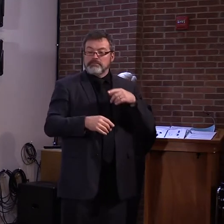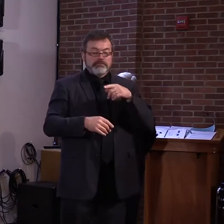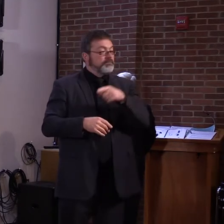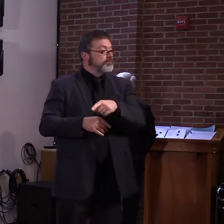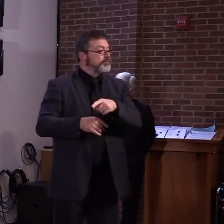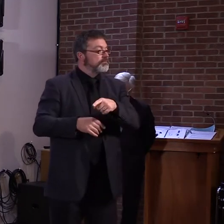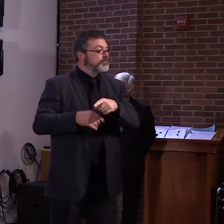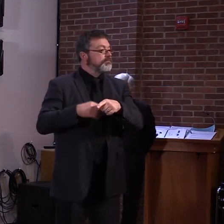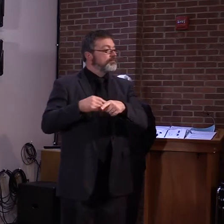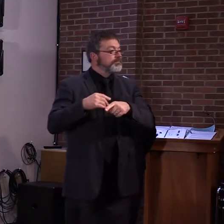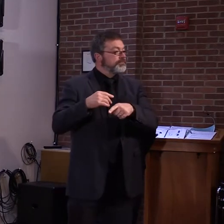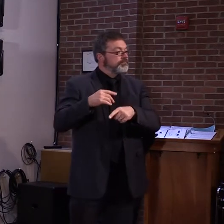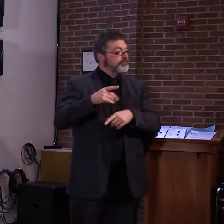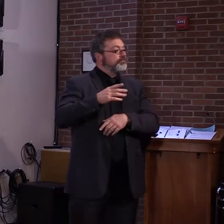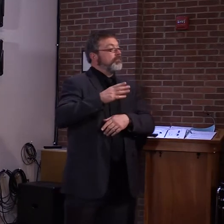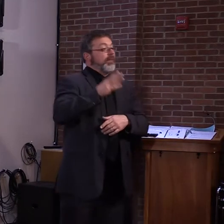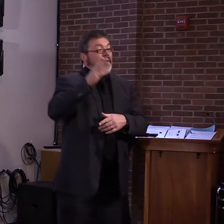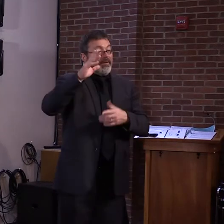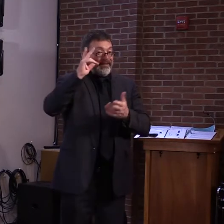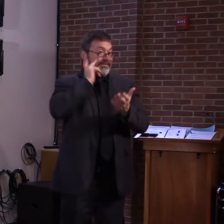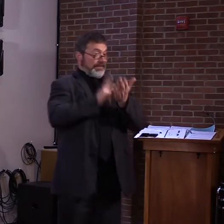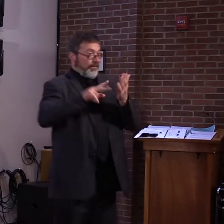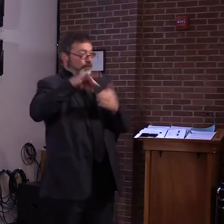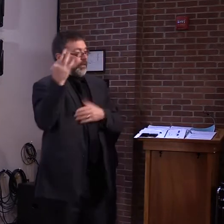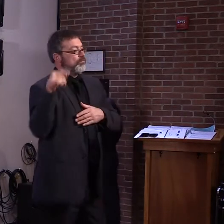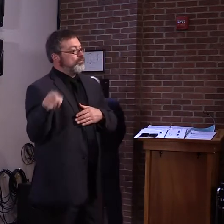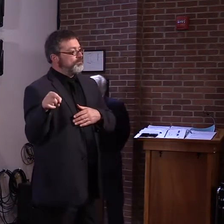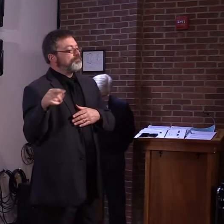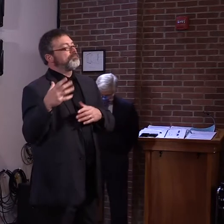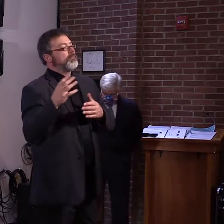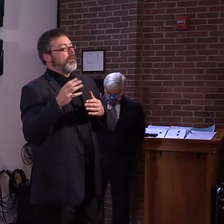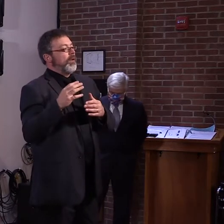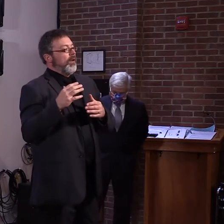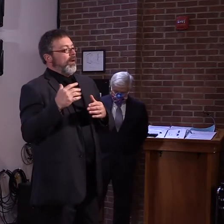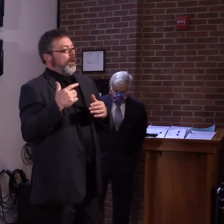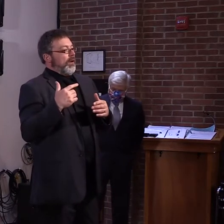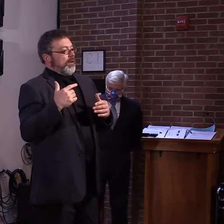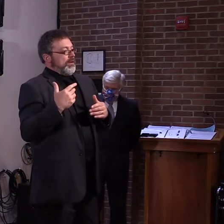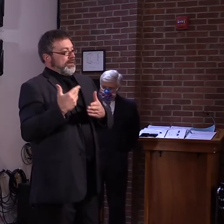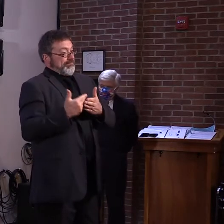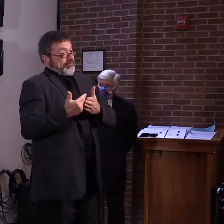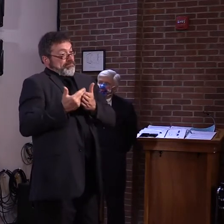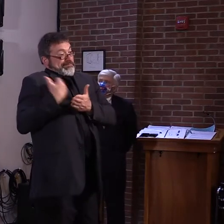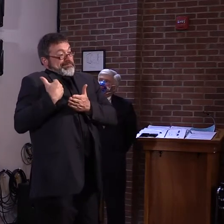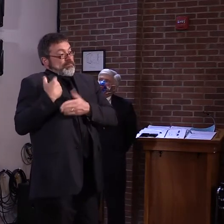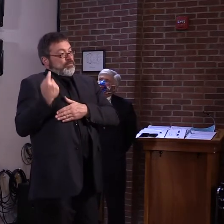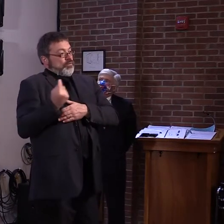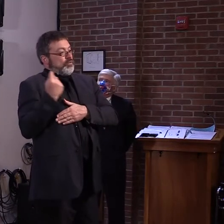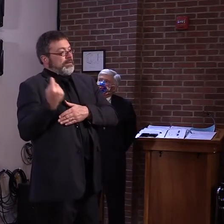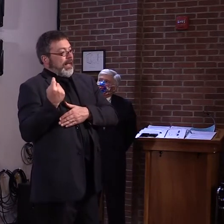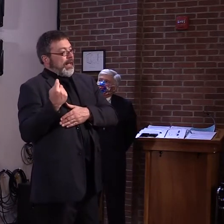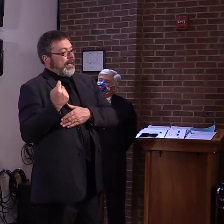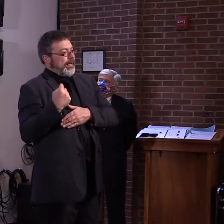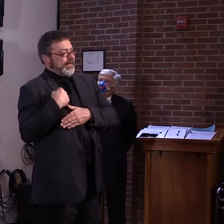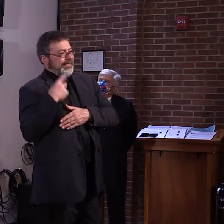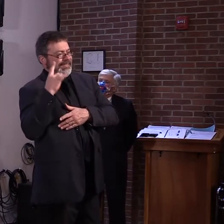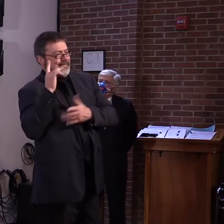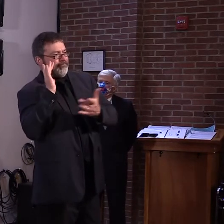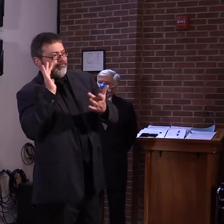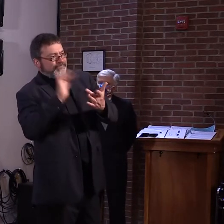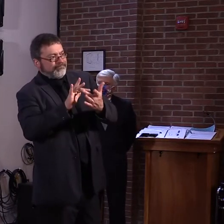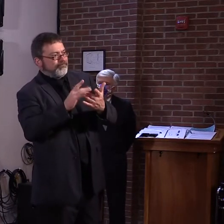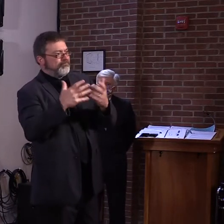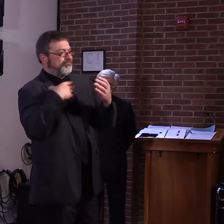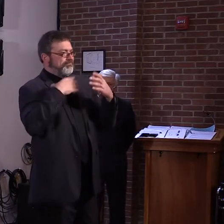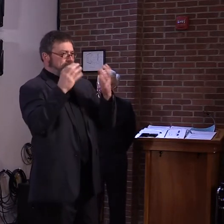Certainly, what I was attempting to do on Tuesday was to sort of foreshadow our latest thinking on that in an attempt to be fully transparent. I think